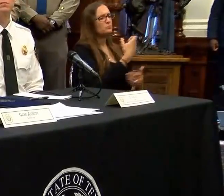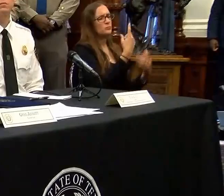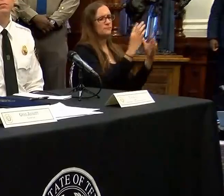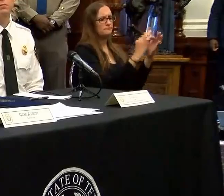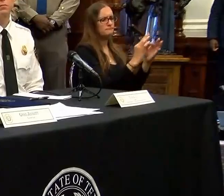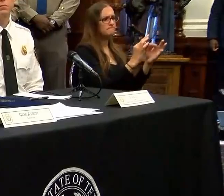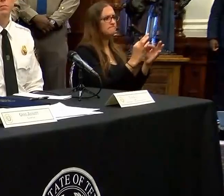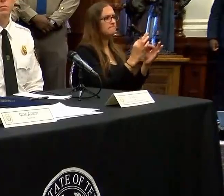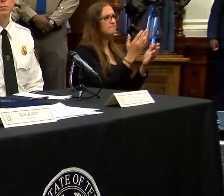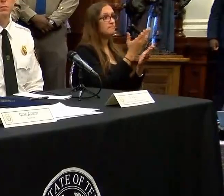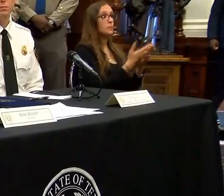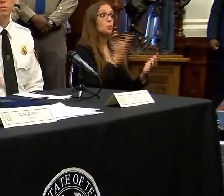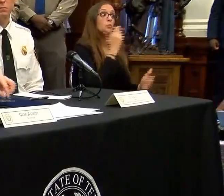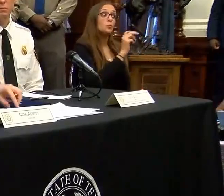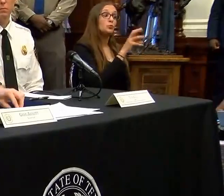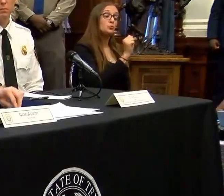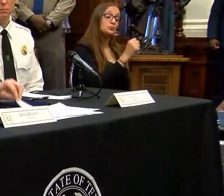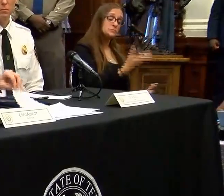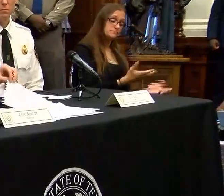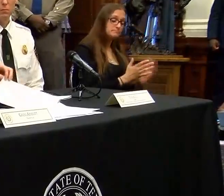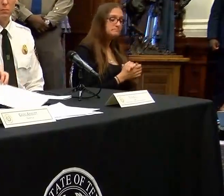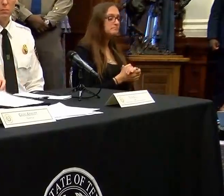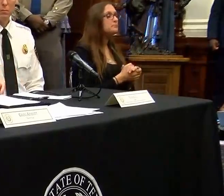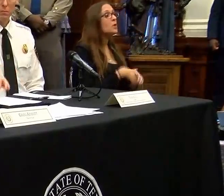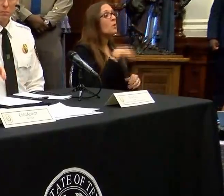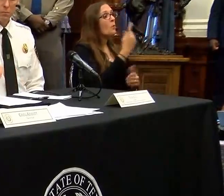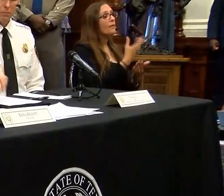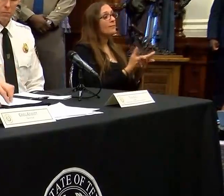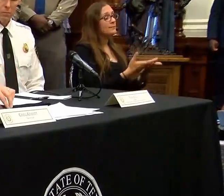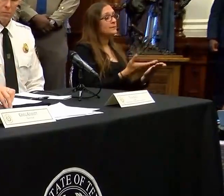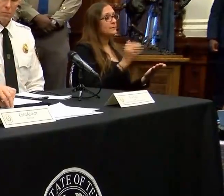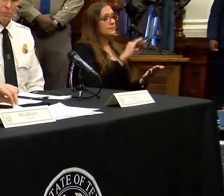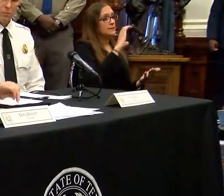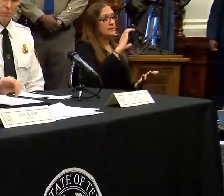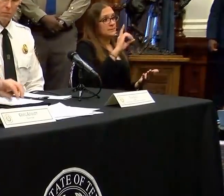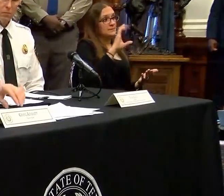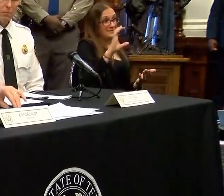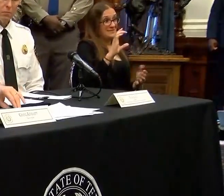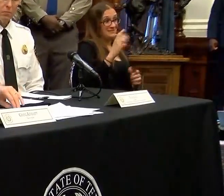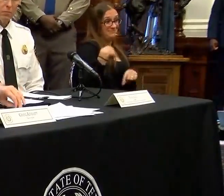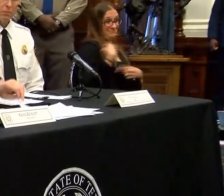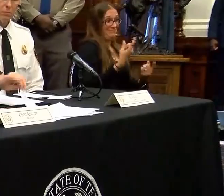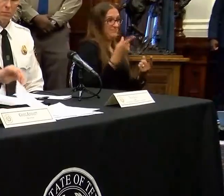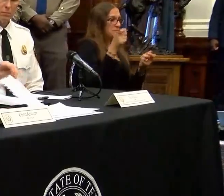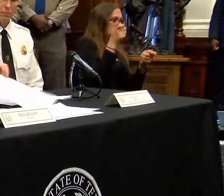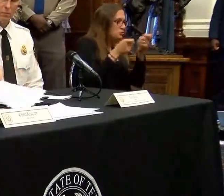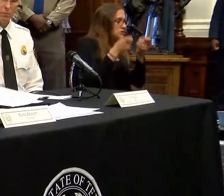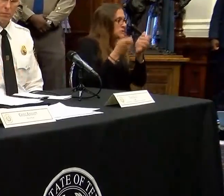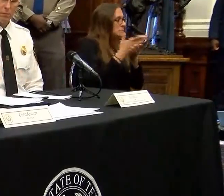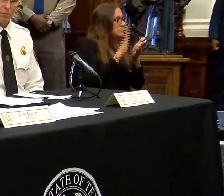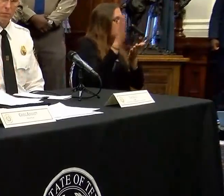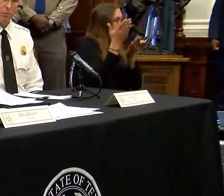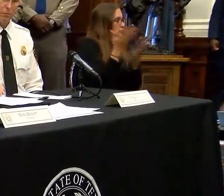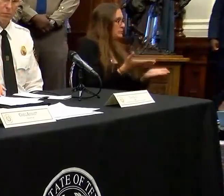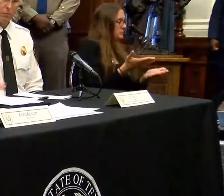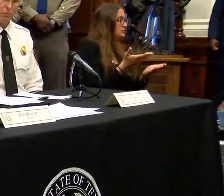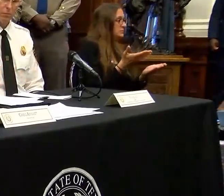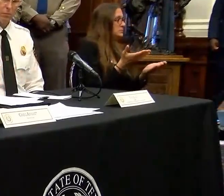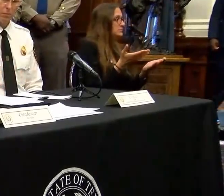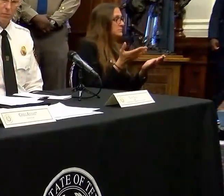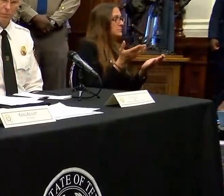bit about some good news, if you will. One of the things that CDC has done is has changed some of the recommendations